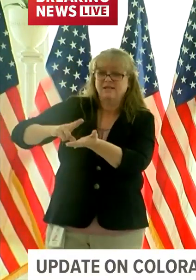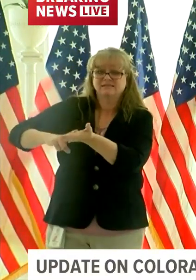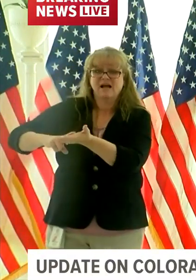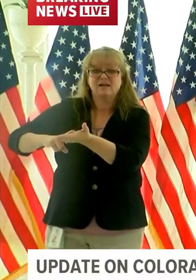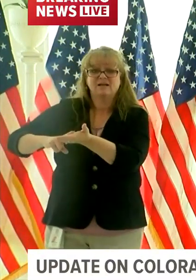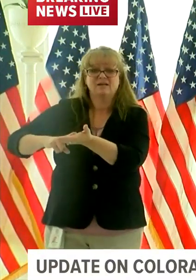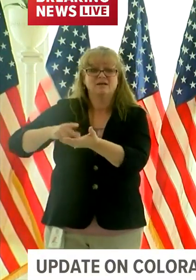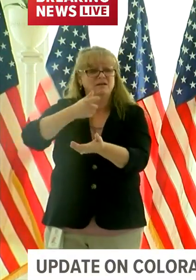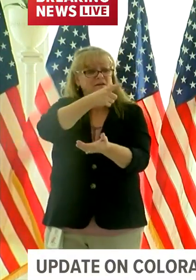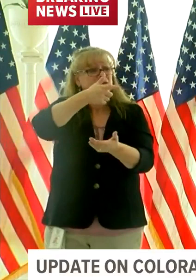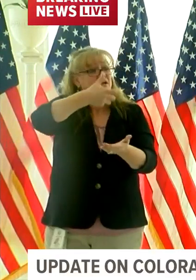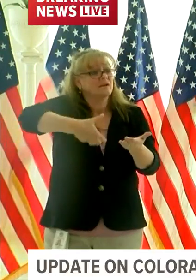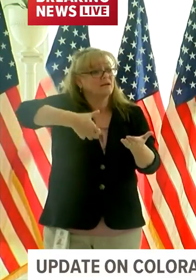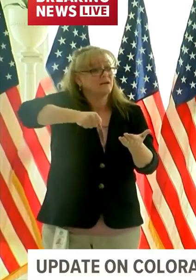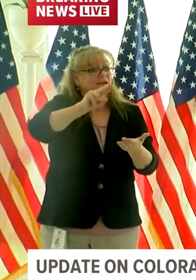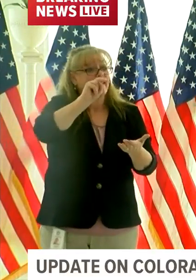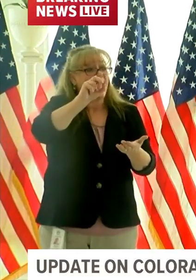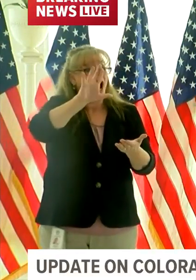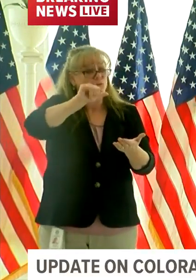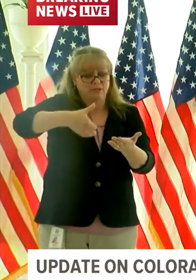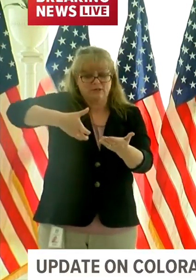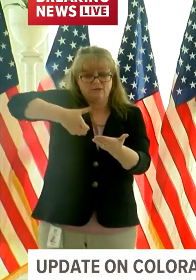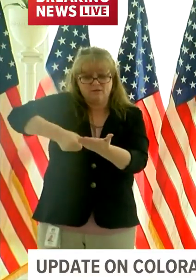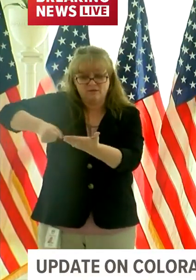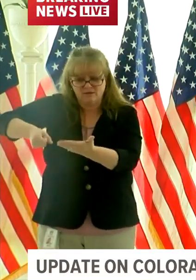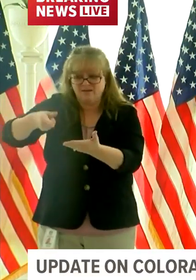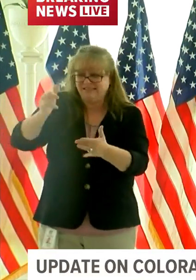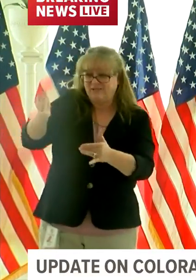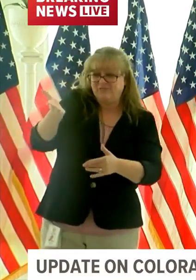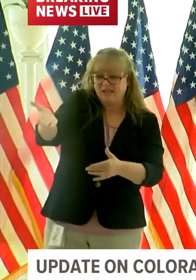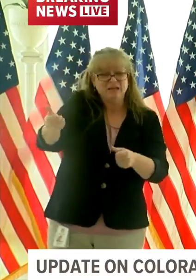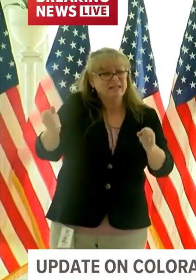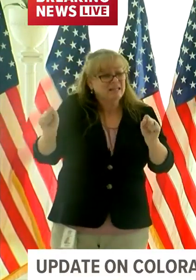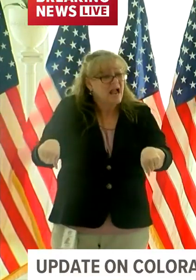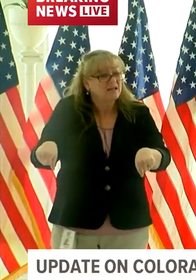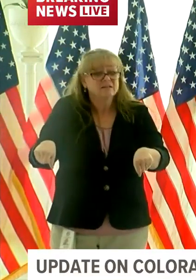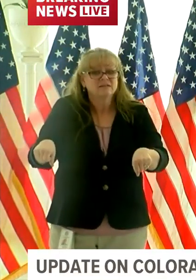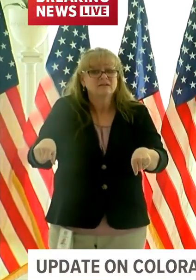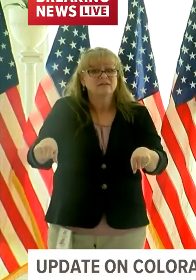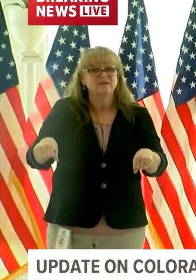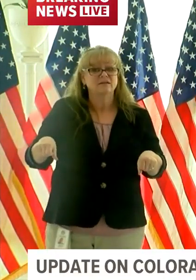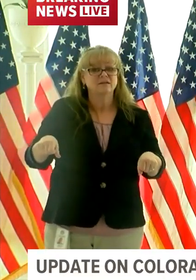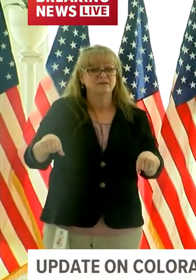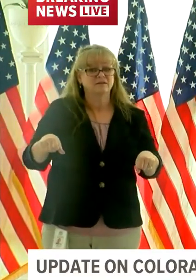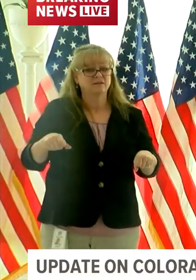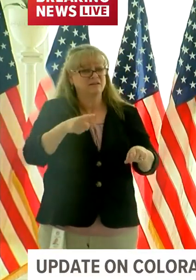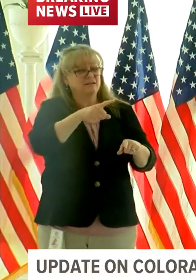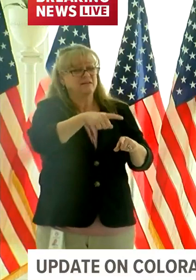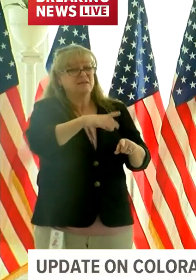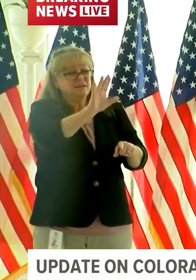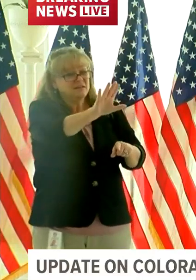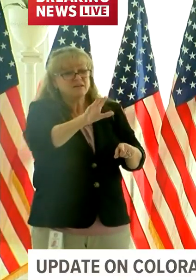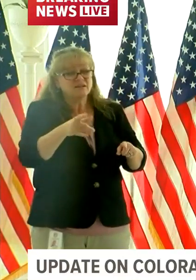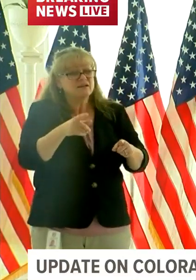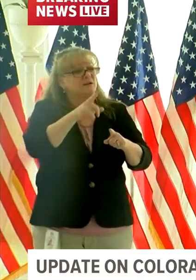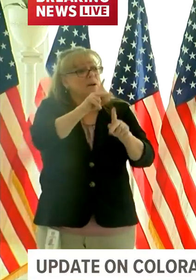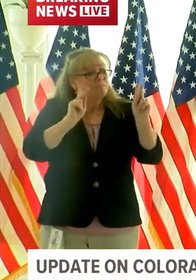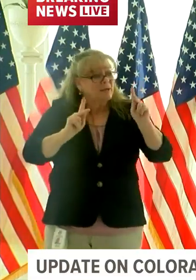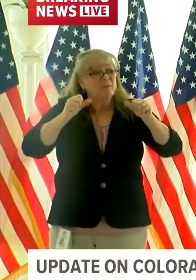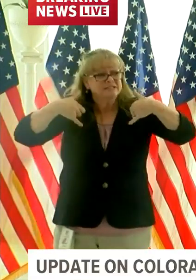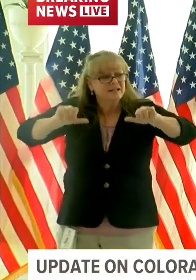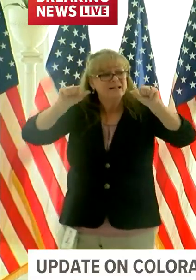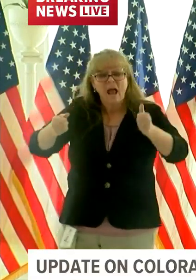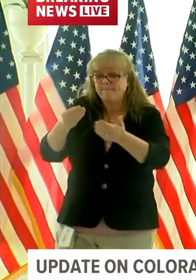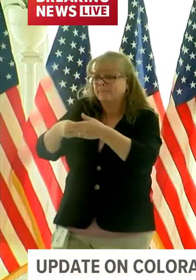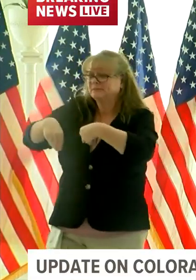any need for further clarification, we're happy to do that. But houses are being bought and sold across our state. So just as